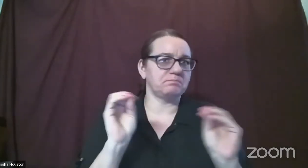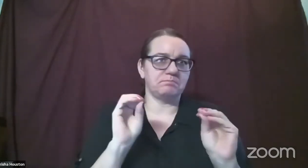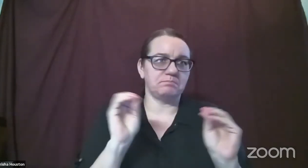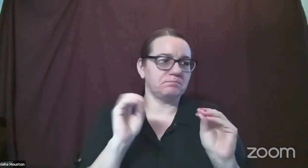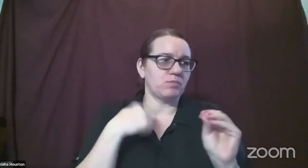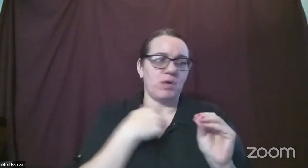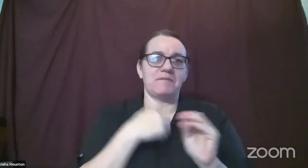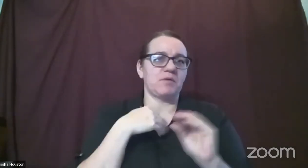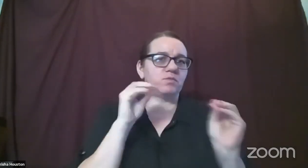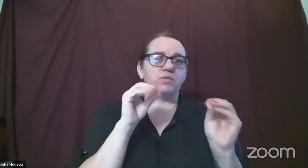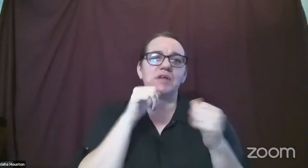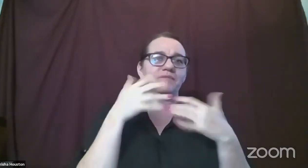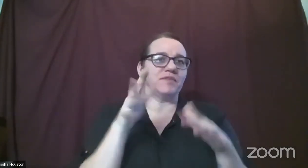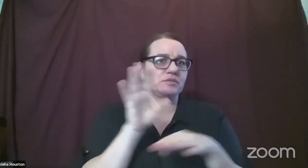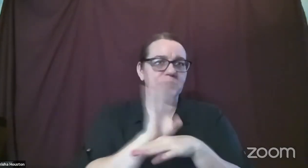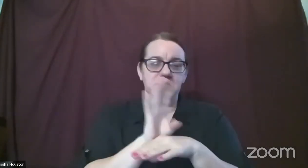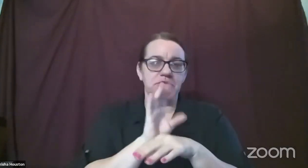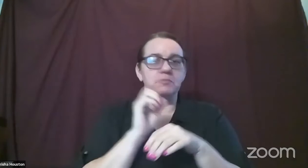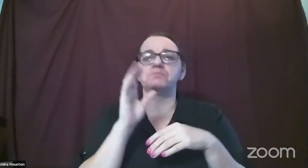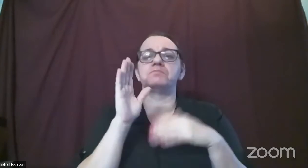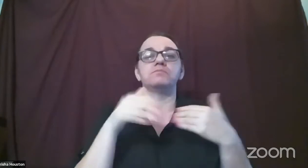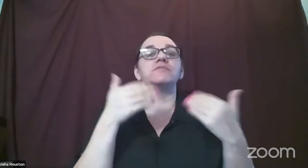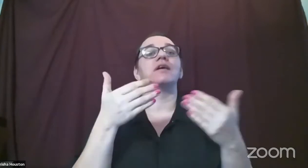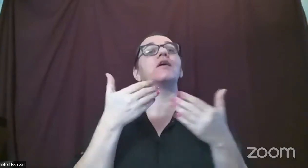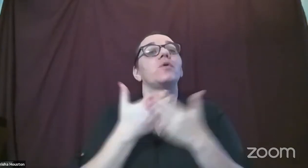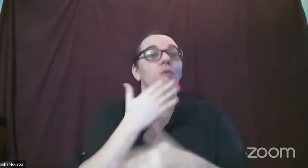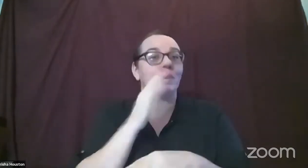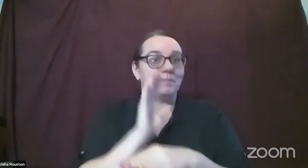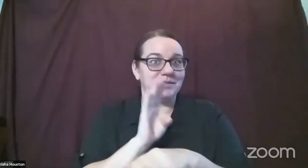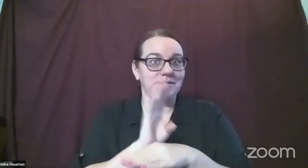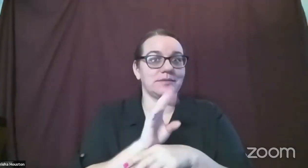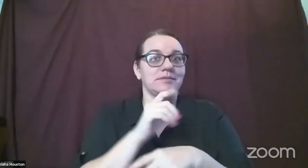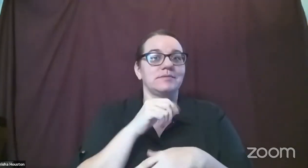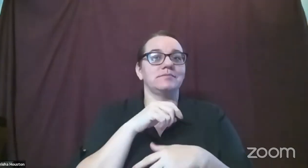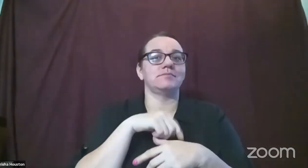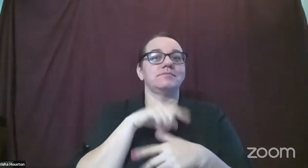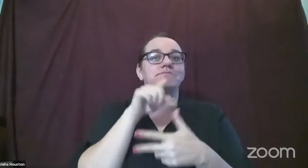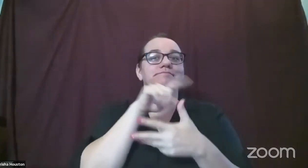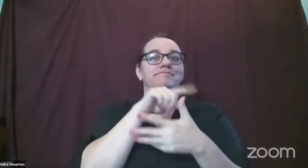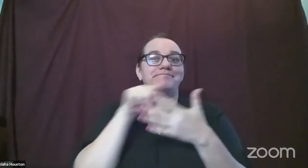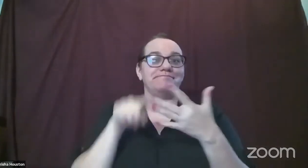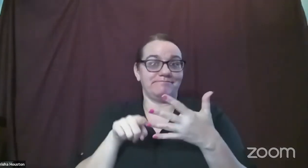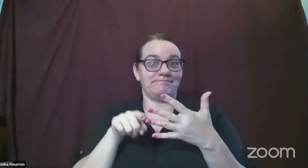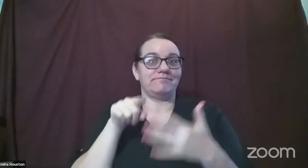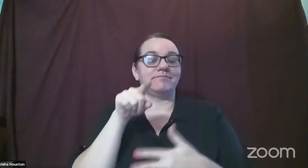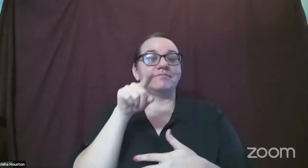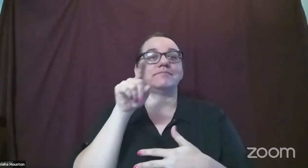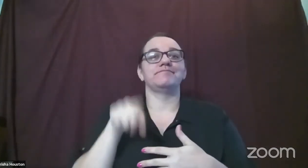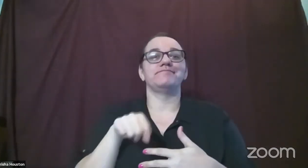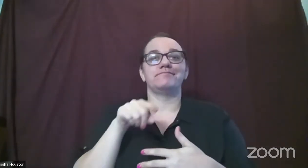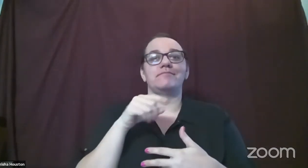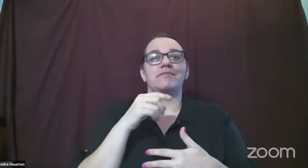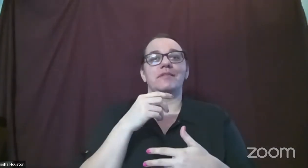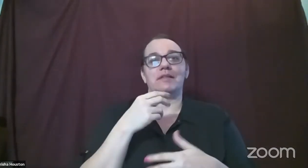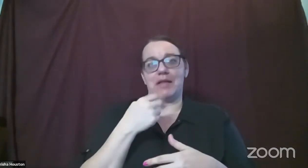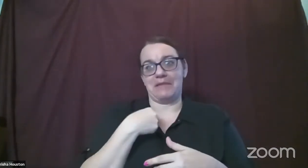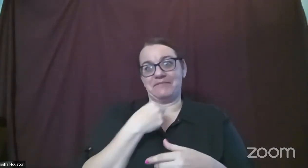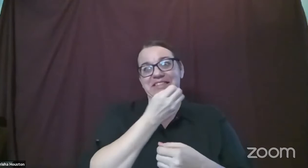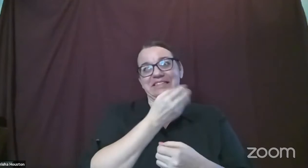Unfinished business, and there is none. We have no unfinished business to deal with, so we will move to new business. And we have a number of items